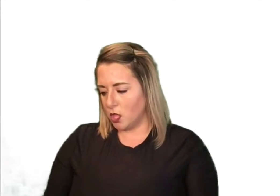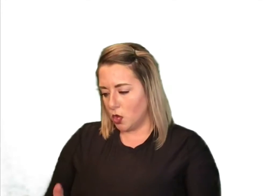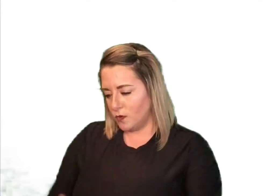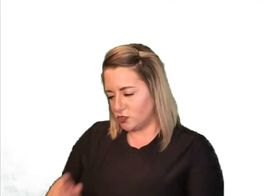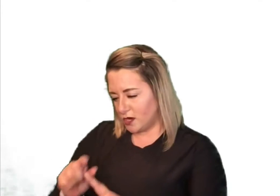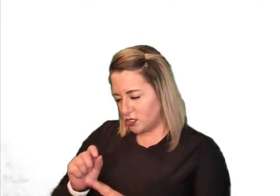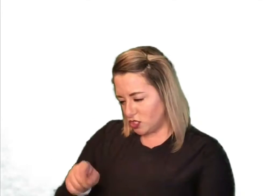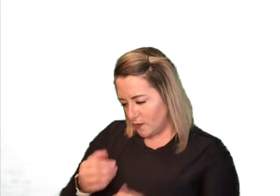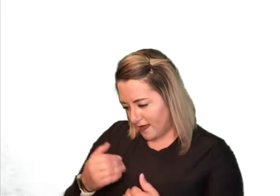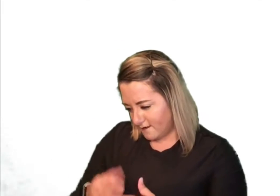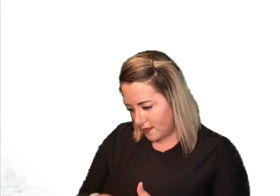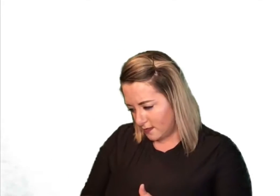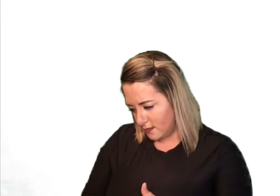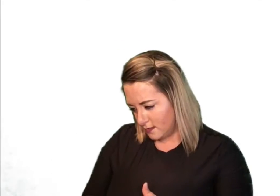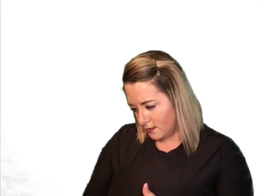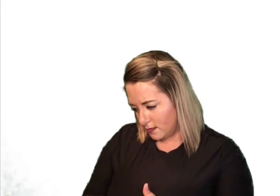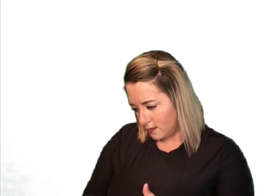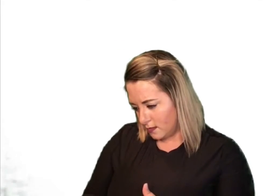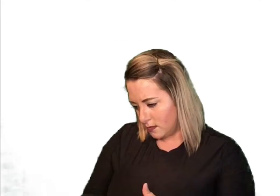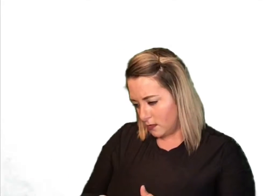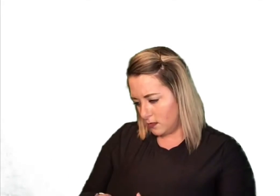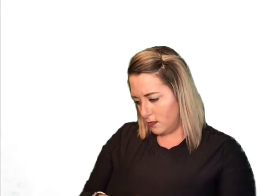Okay, which word did you have?